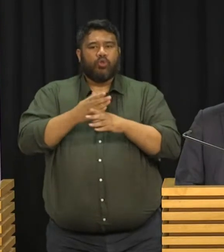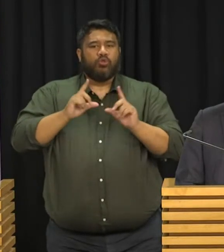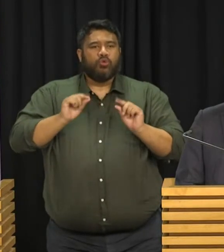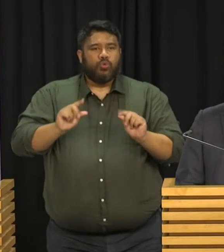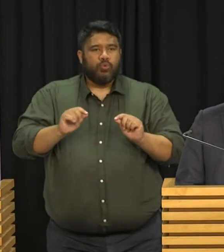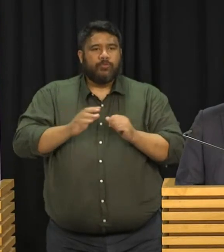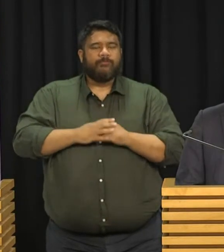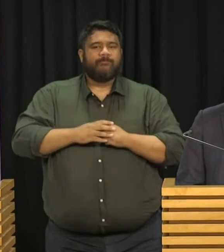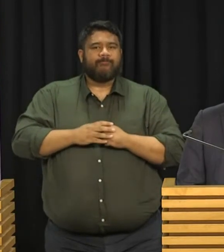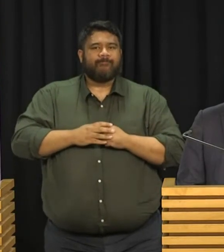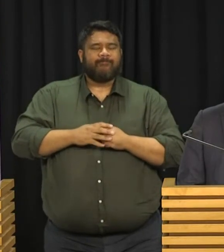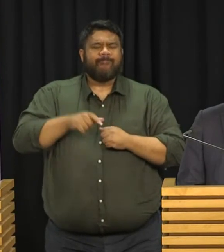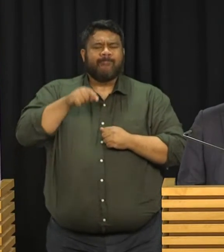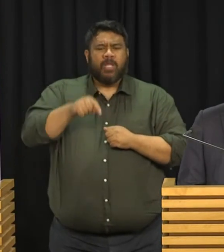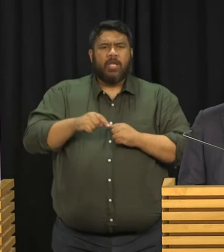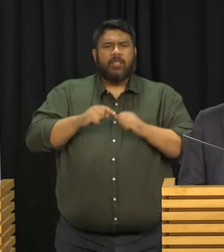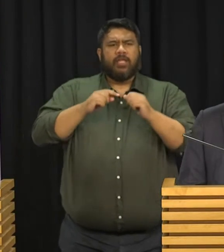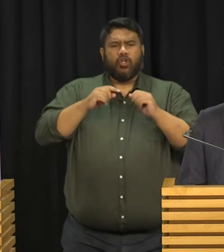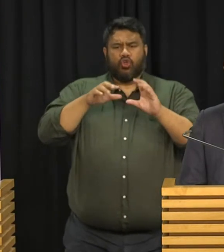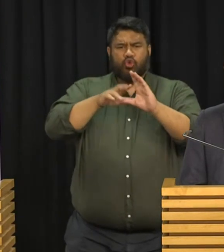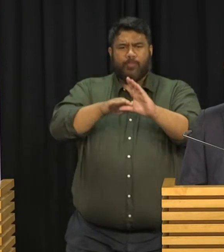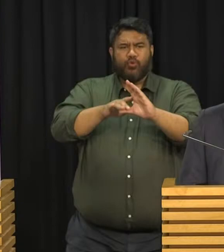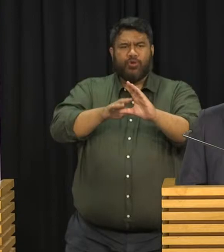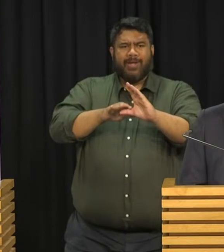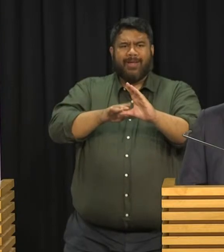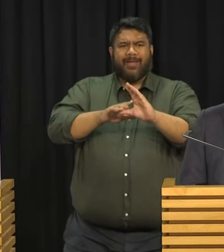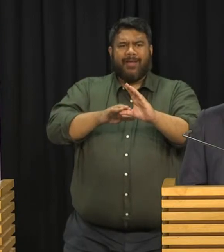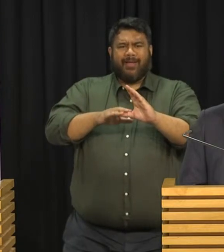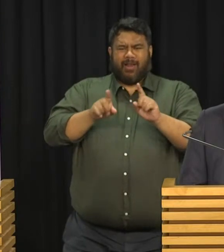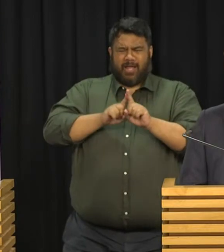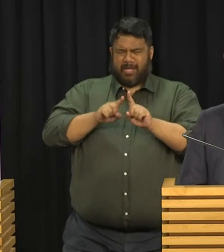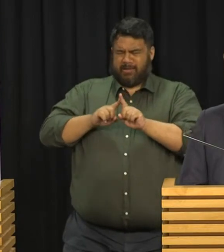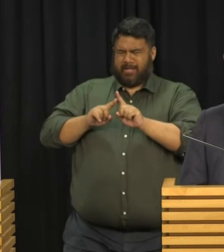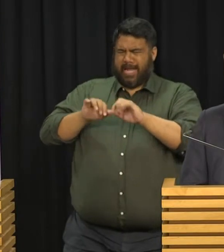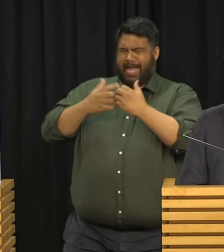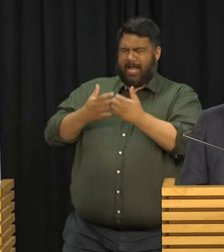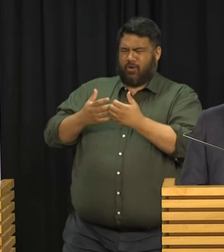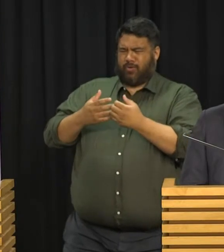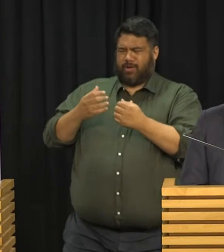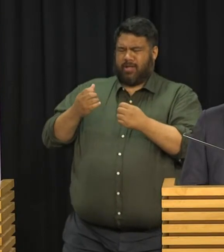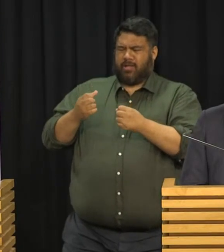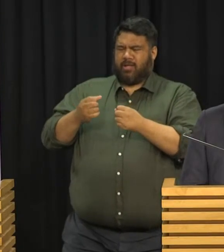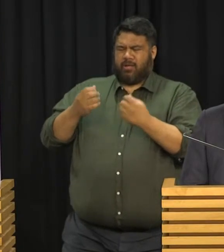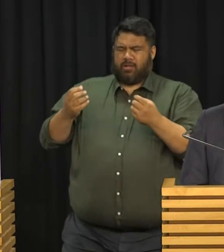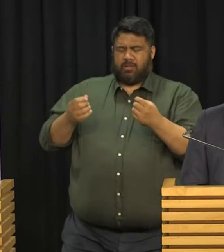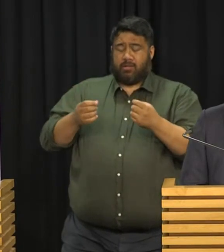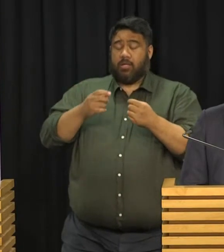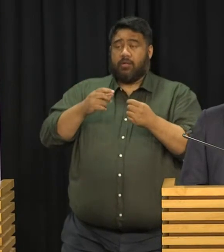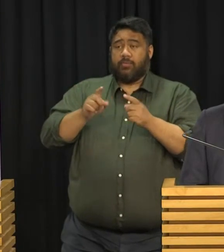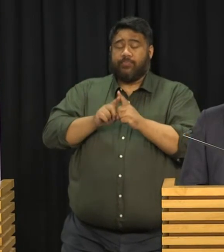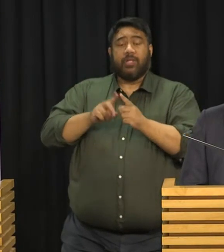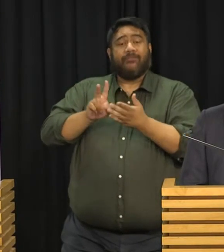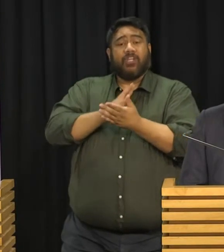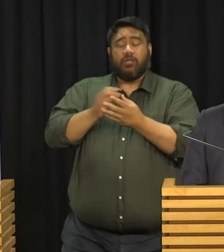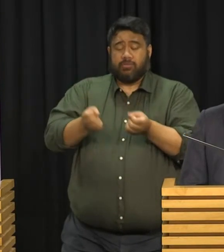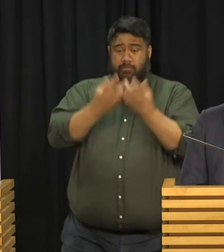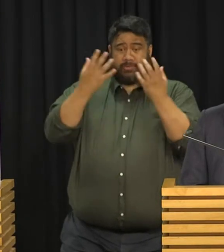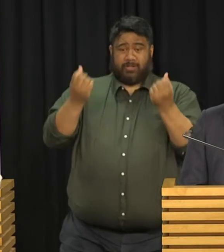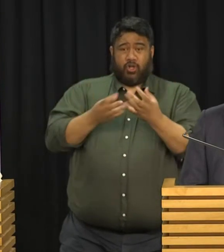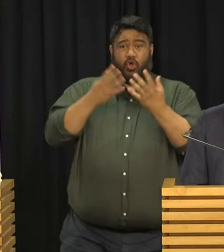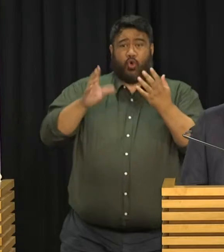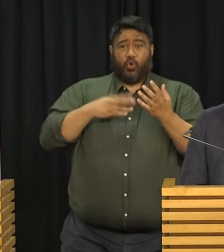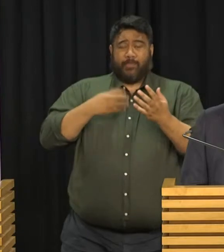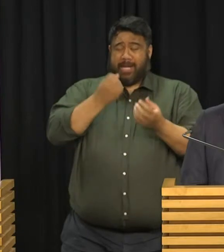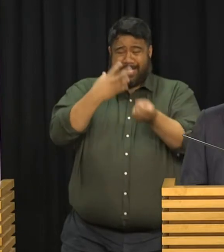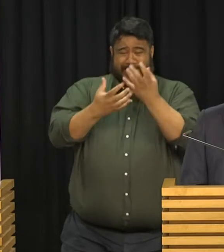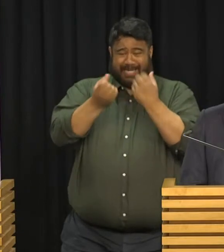algorithms is an area where particularly civil society want greater transparency, and I think we all do. And that's an area where I think we